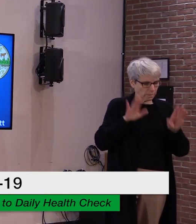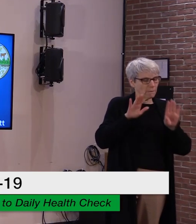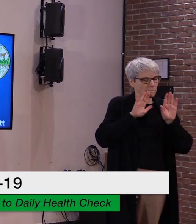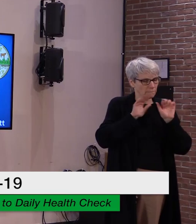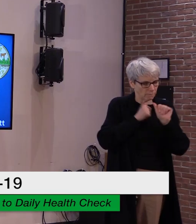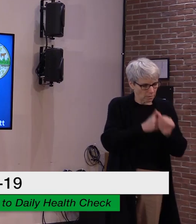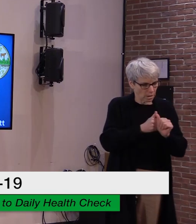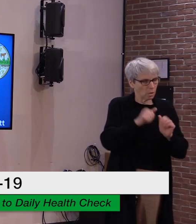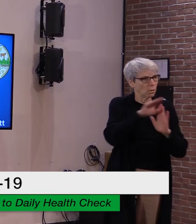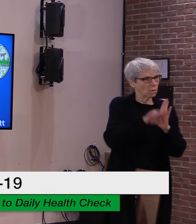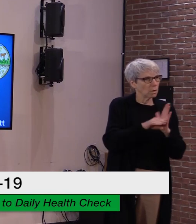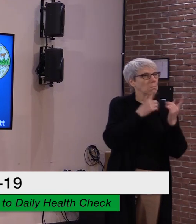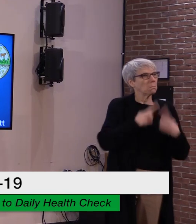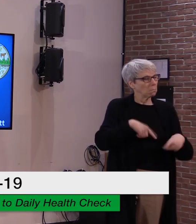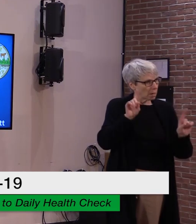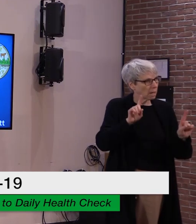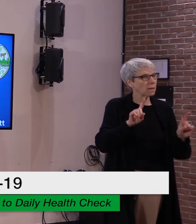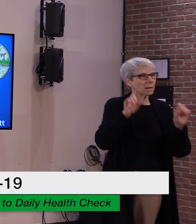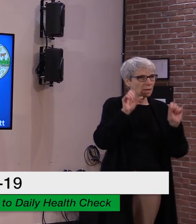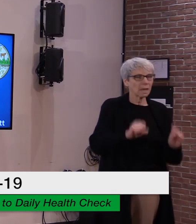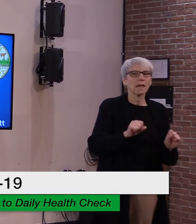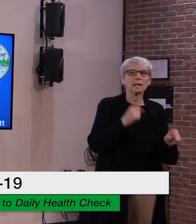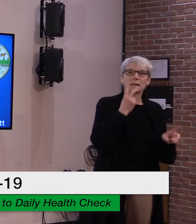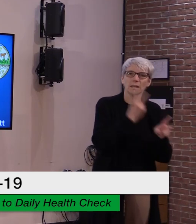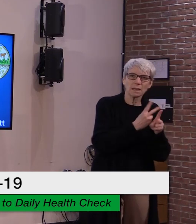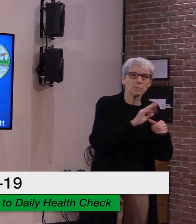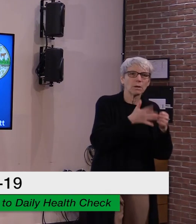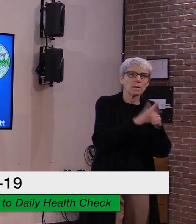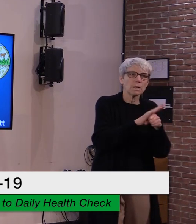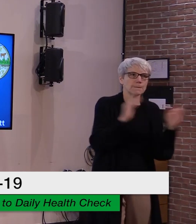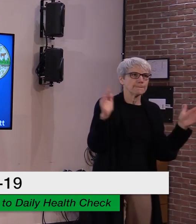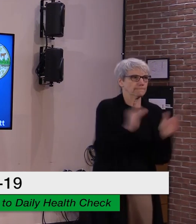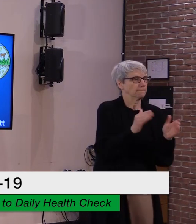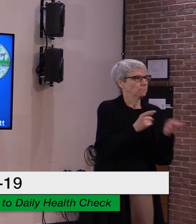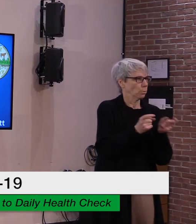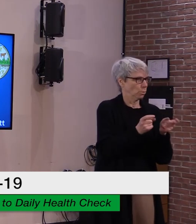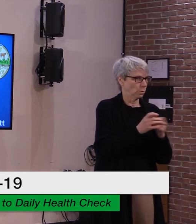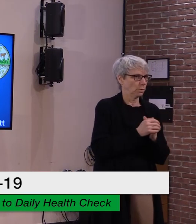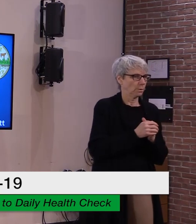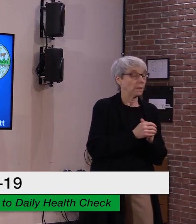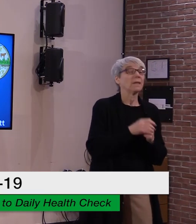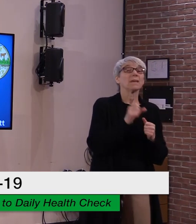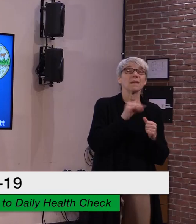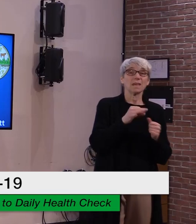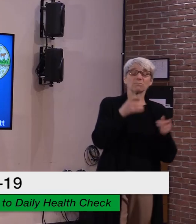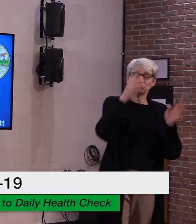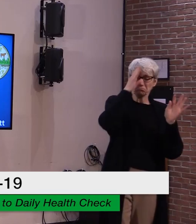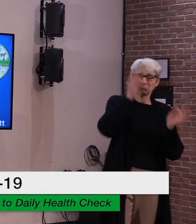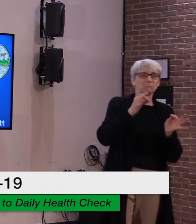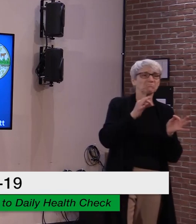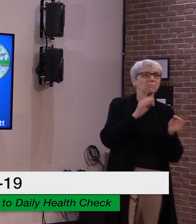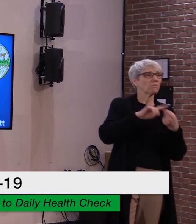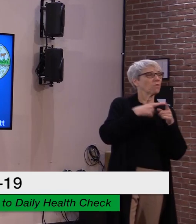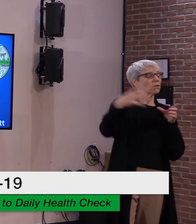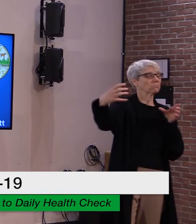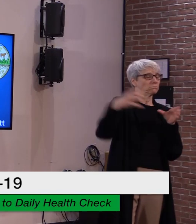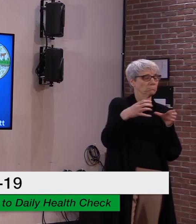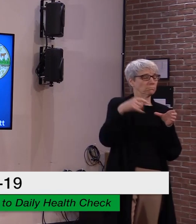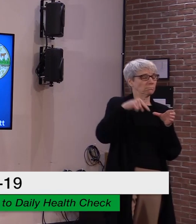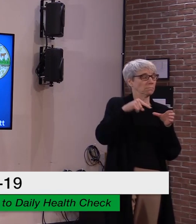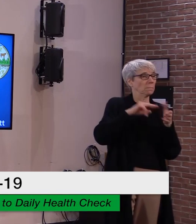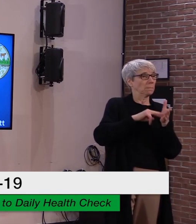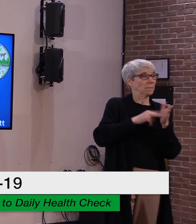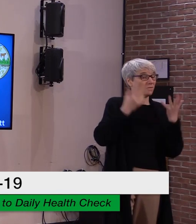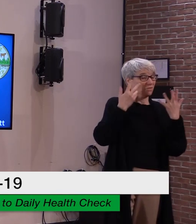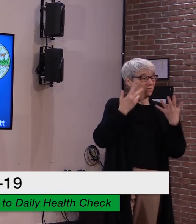vermont and if you do gather with another household you should quarantine this helps